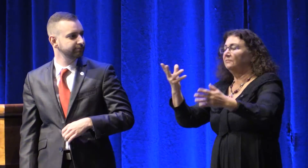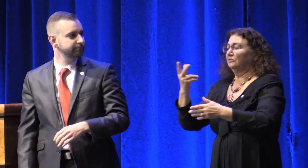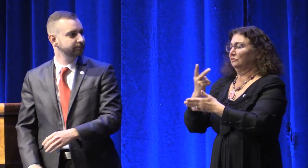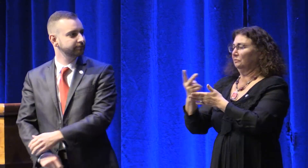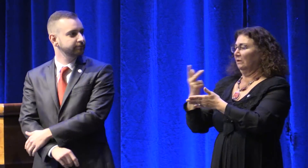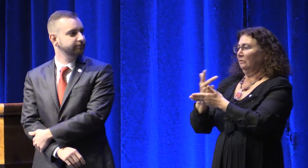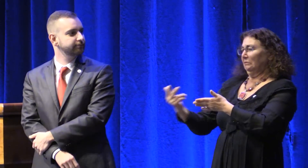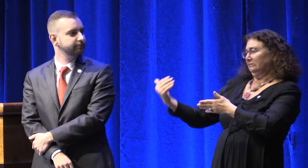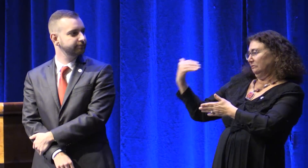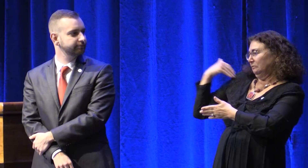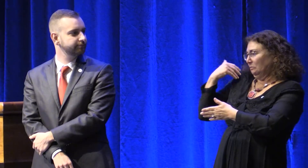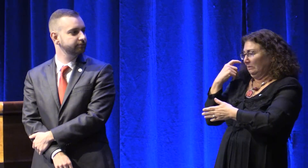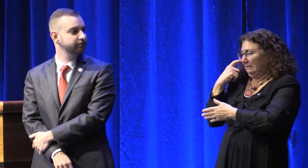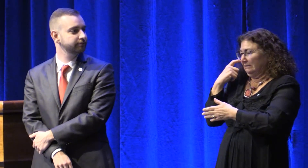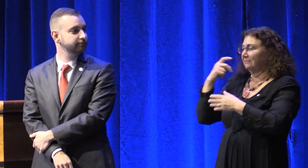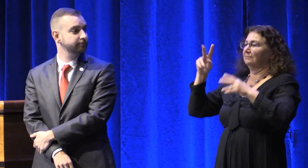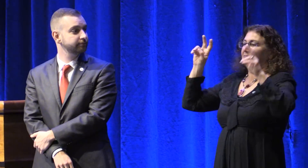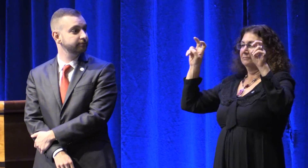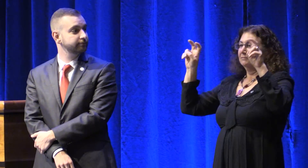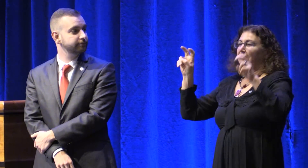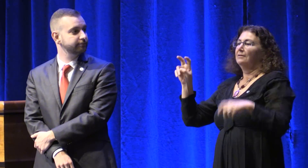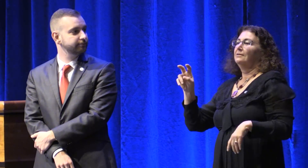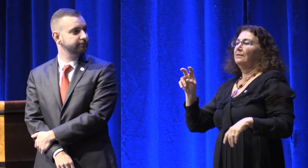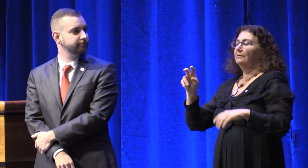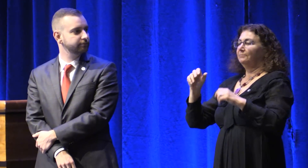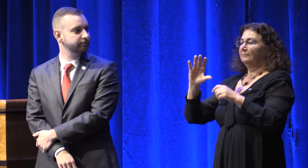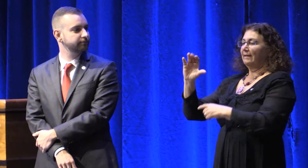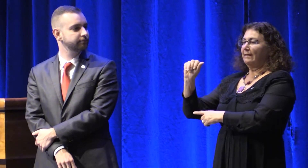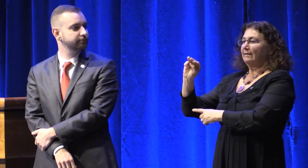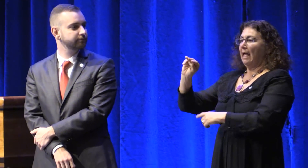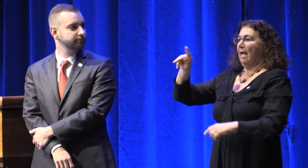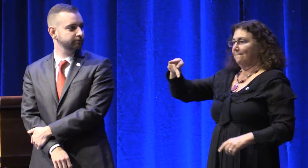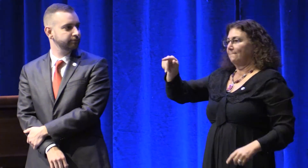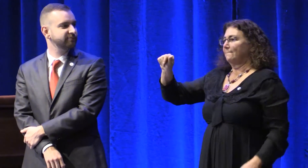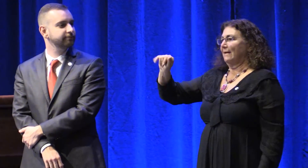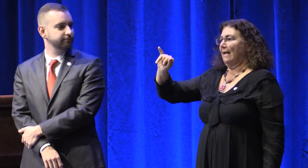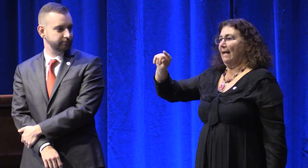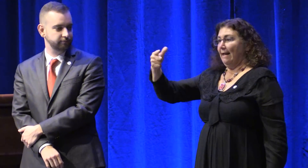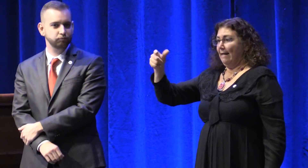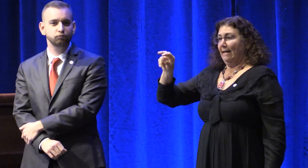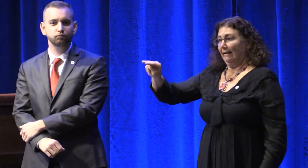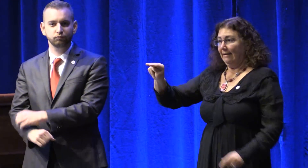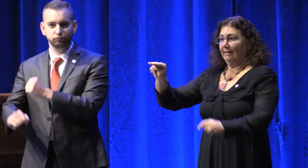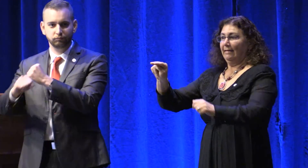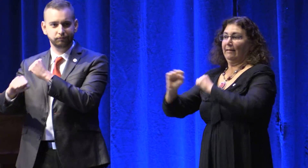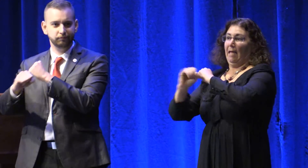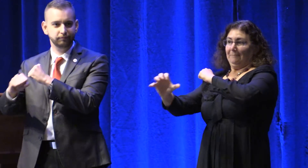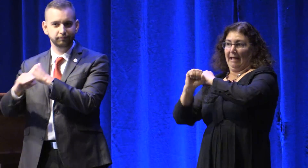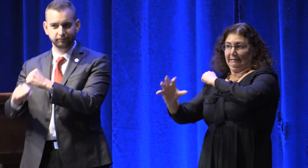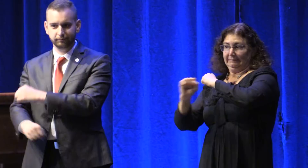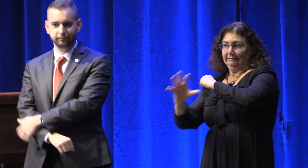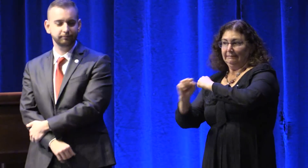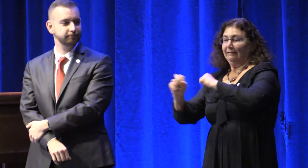So we are here to spread the word. About 2 or 3 weeks ago, we launched a